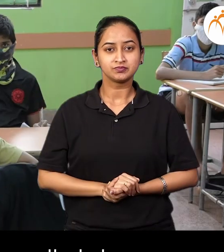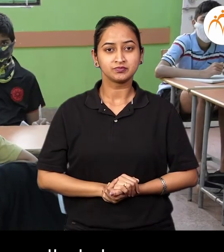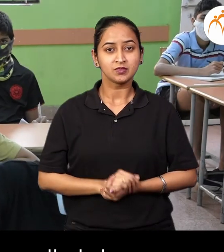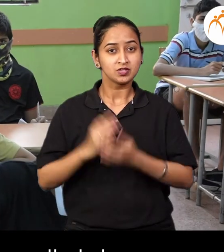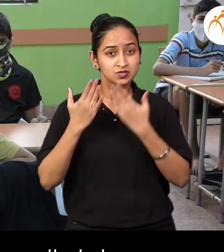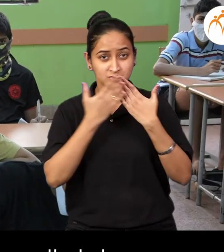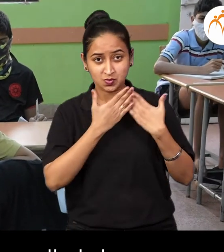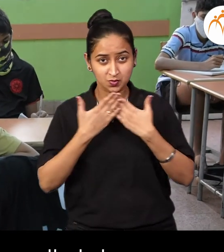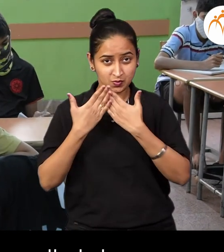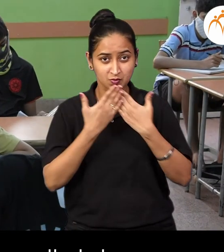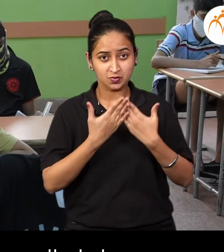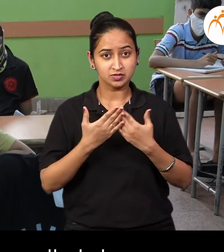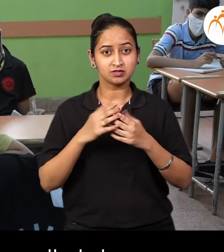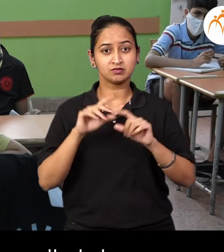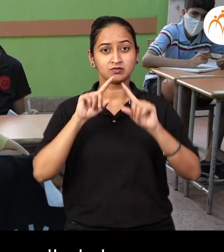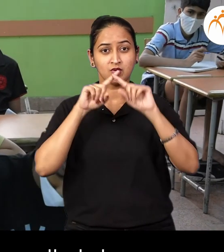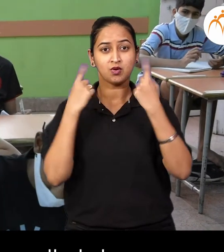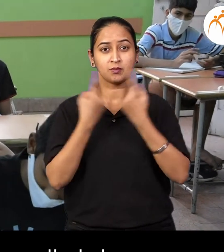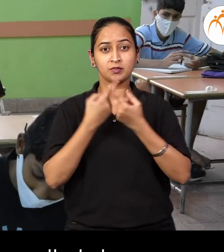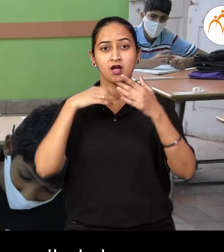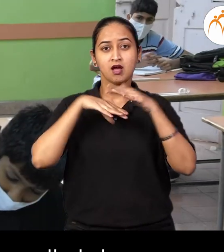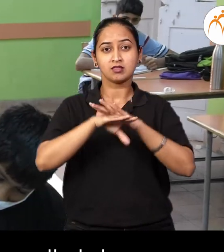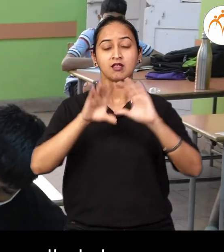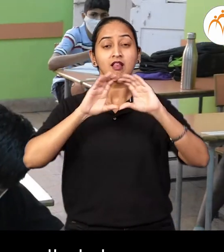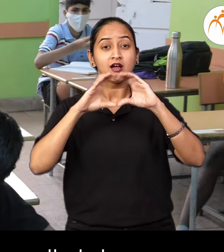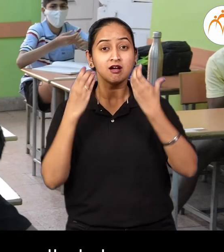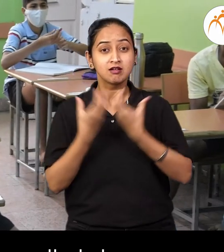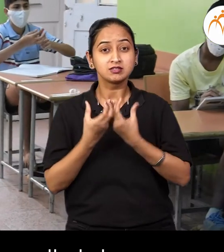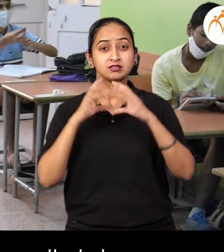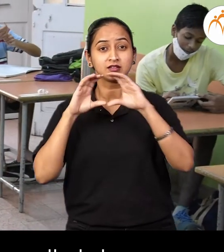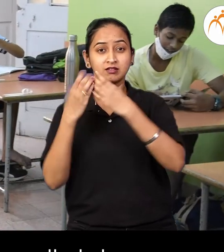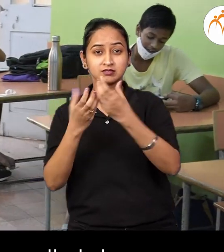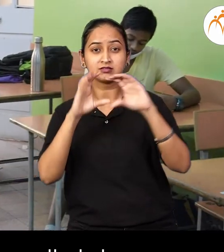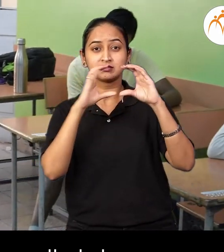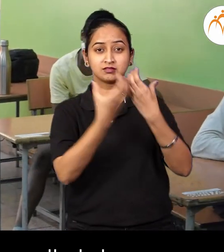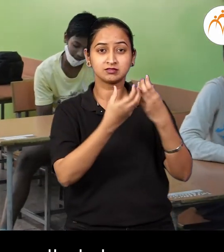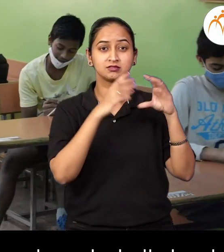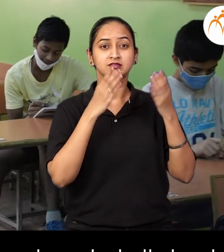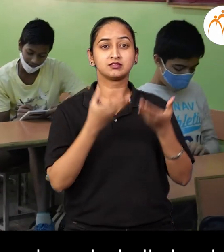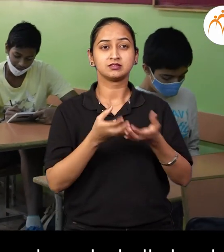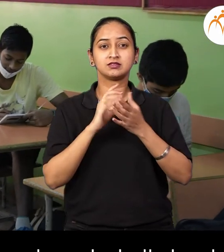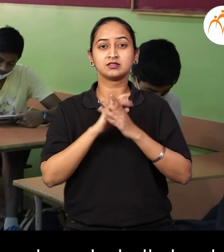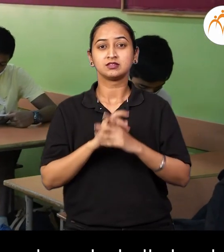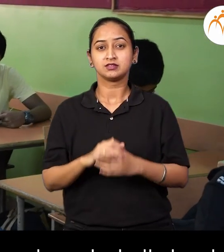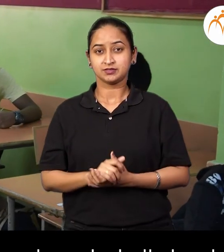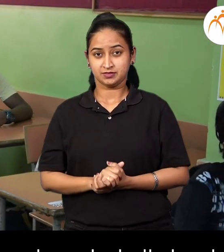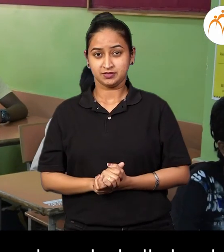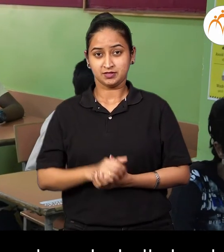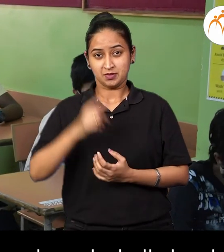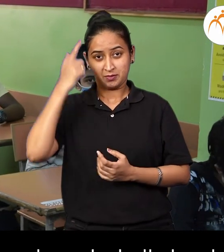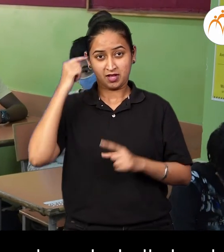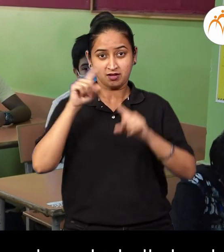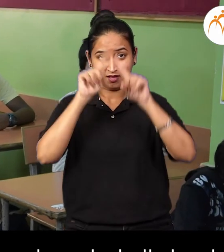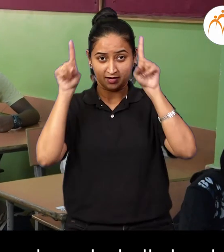Rooms in the school are called classrooms. There are many